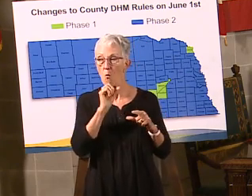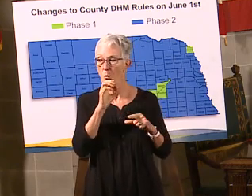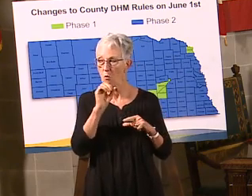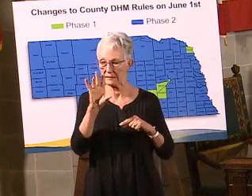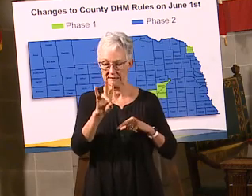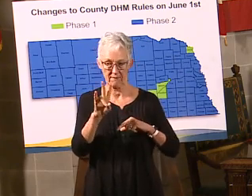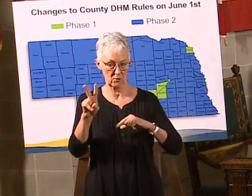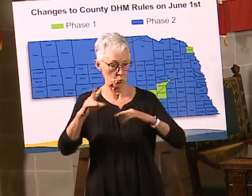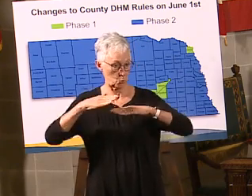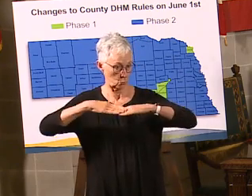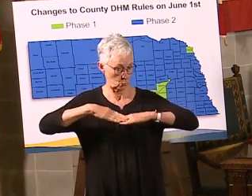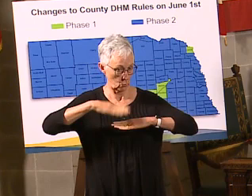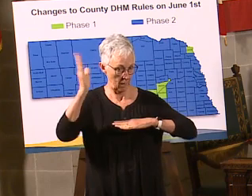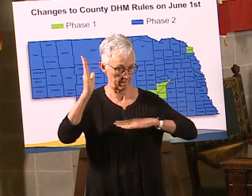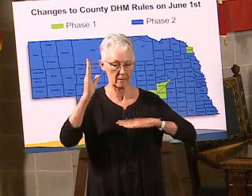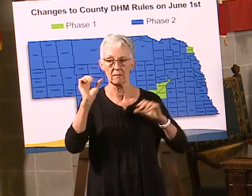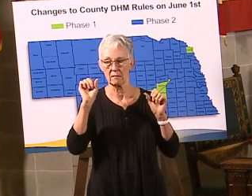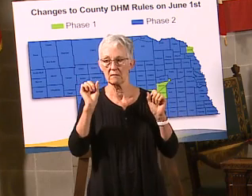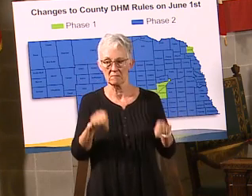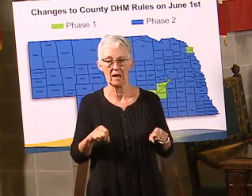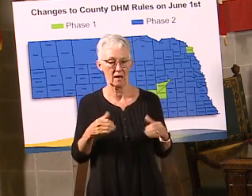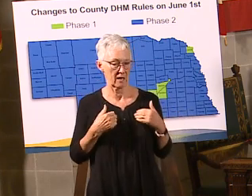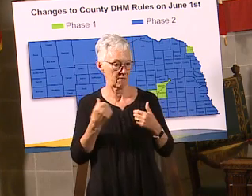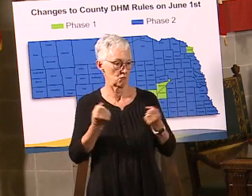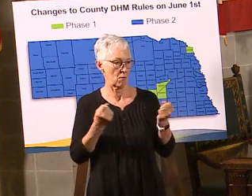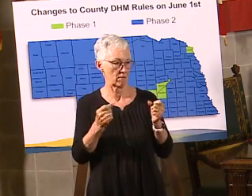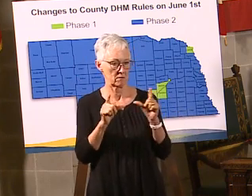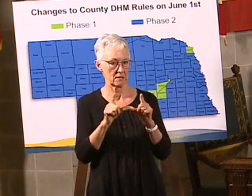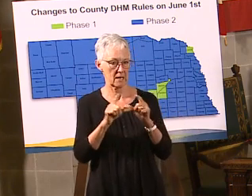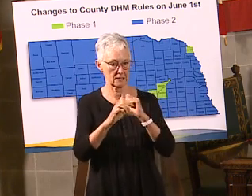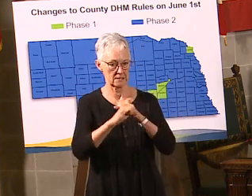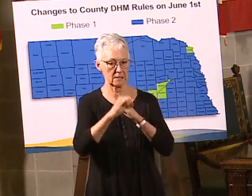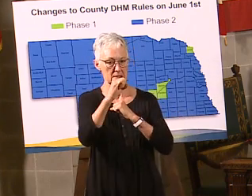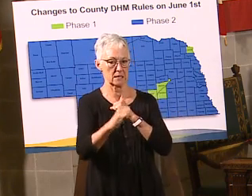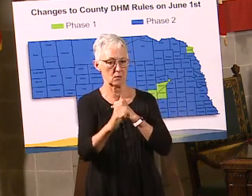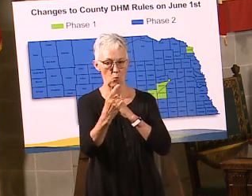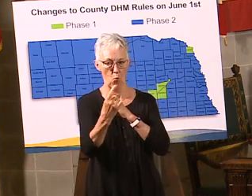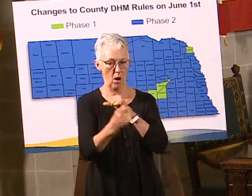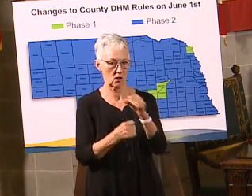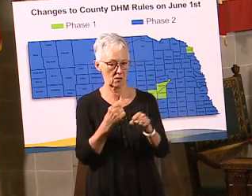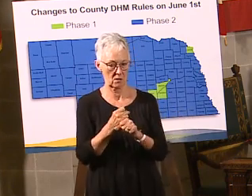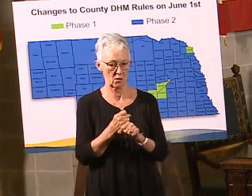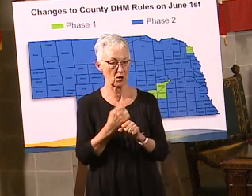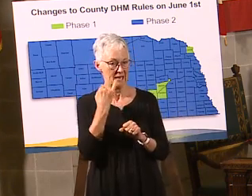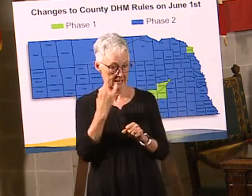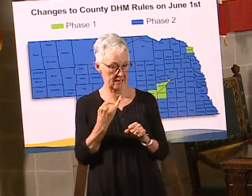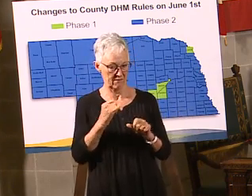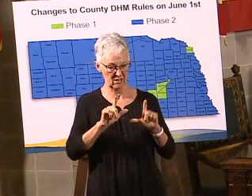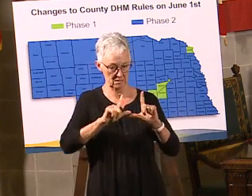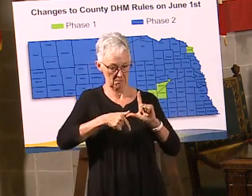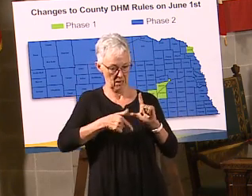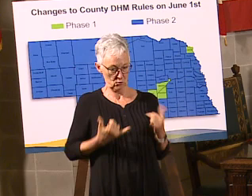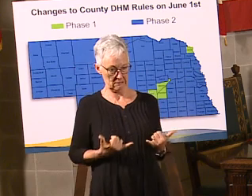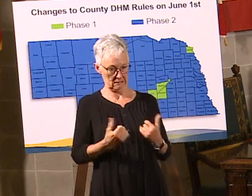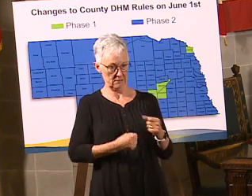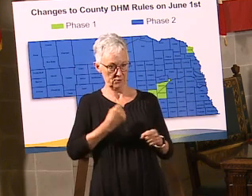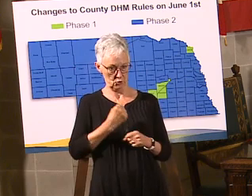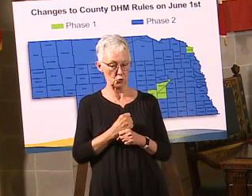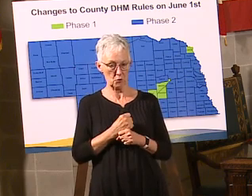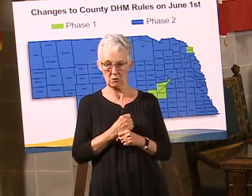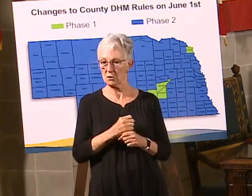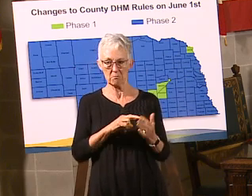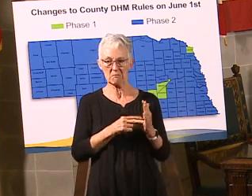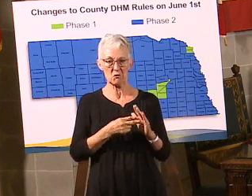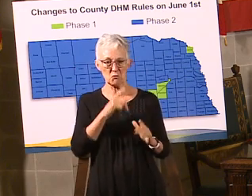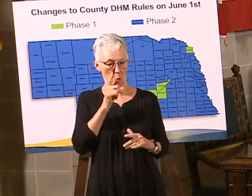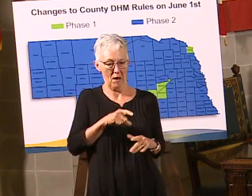have their driver's license extended for 1 year as long as that driver's license expires this year. So if your driver's license expires this year,